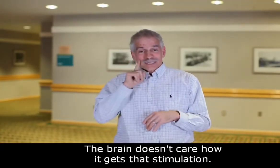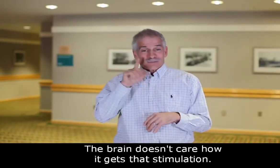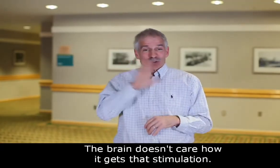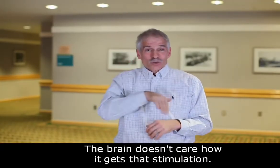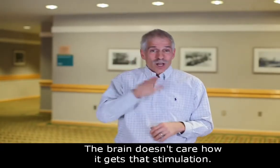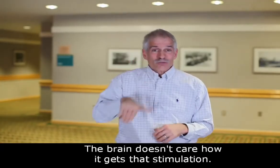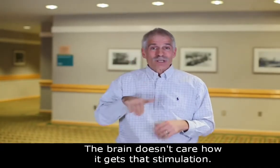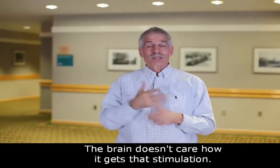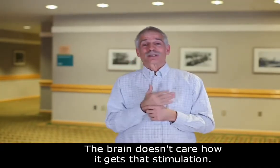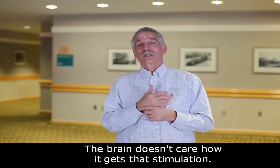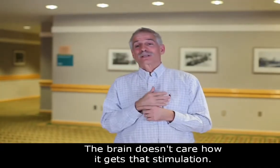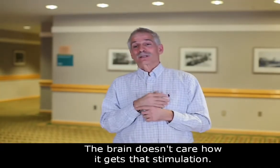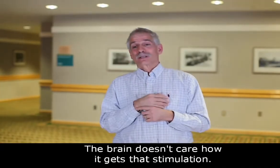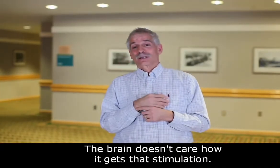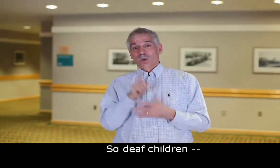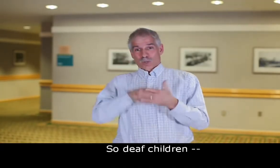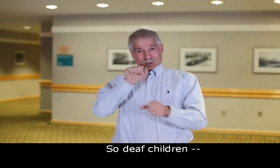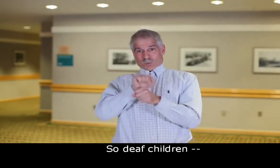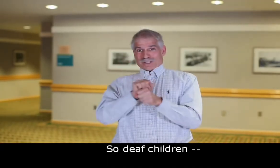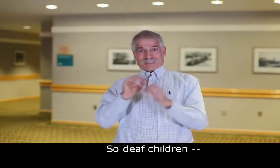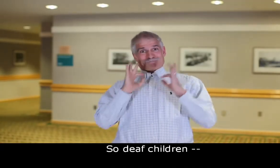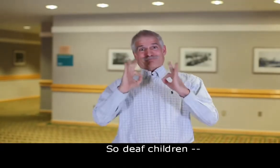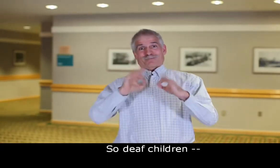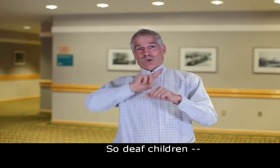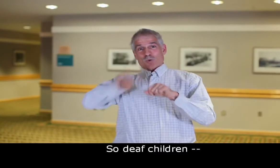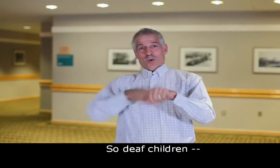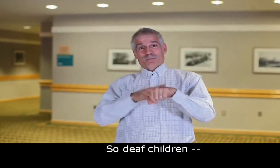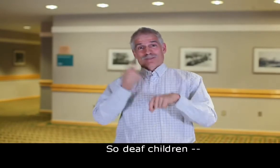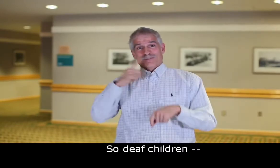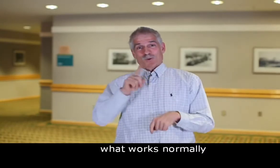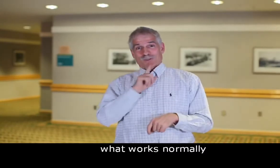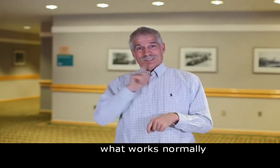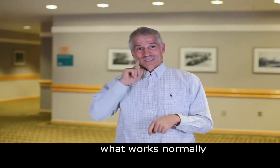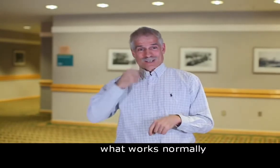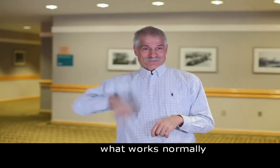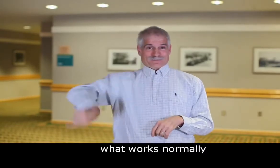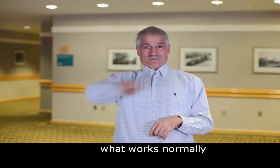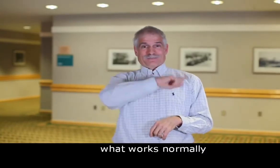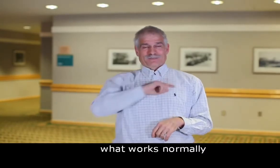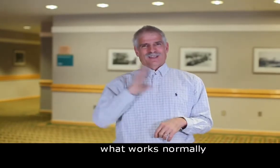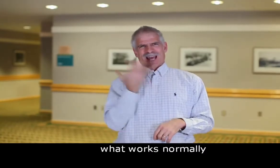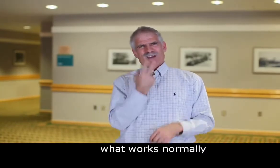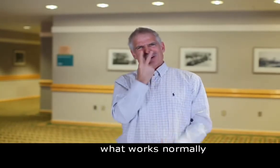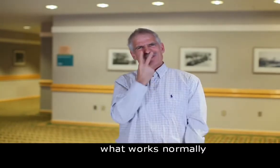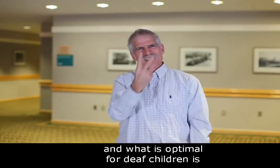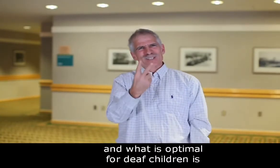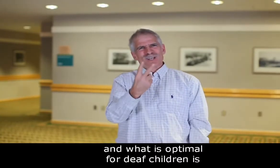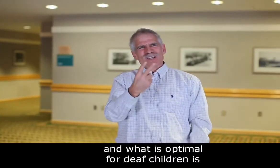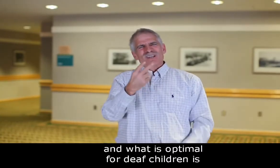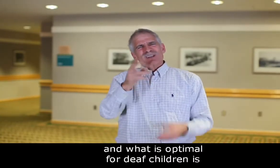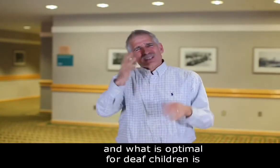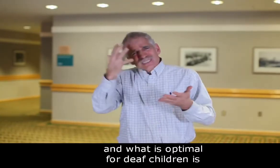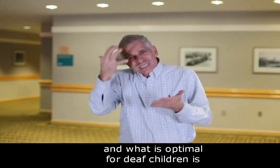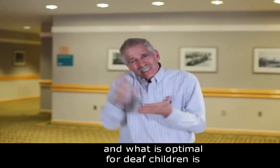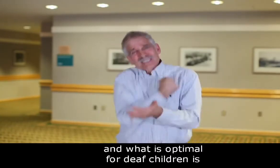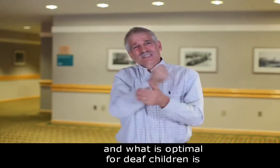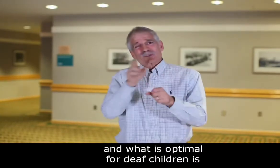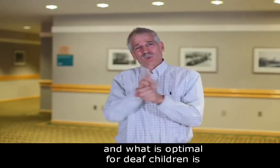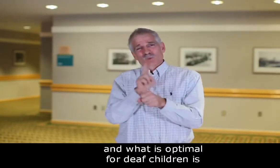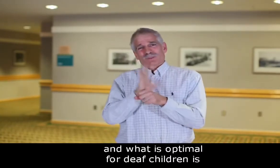stimulation. So deaf children, what works normally and what's optimal for deaf children